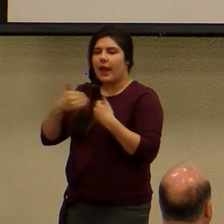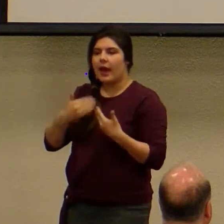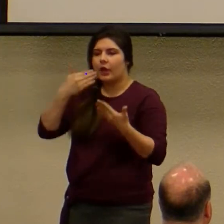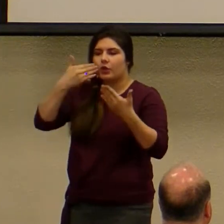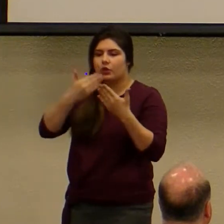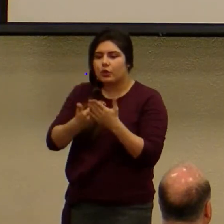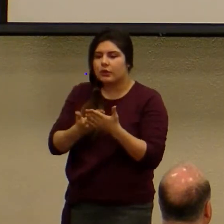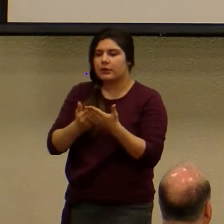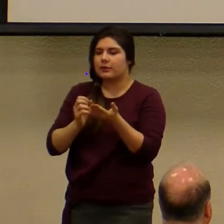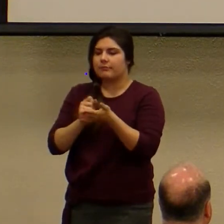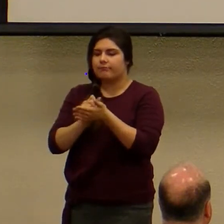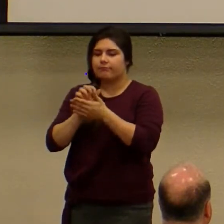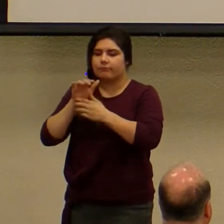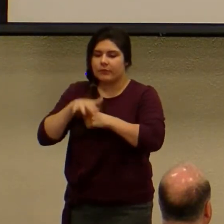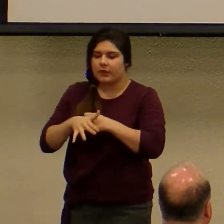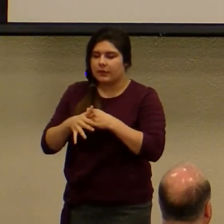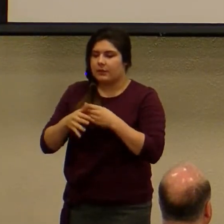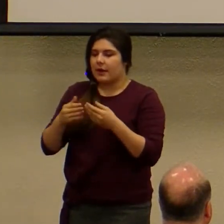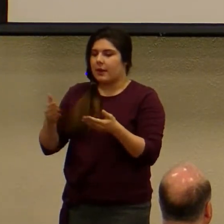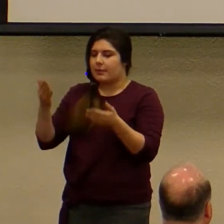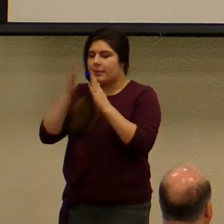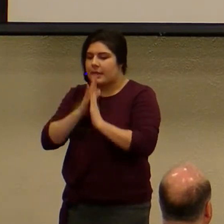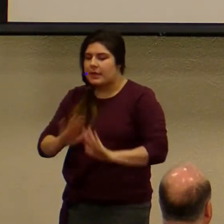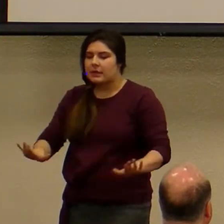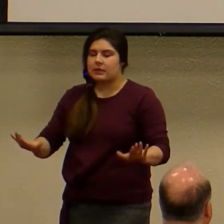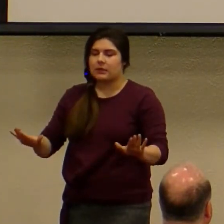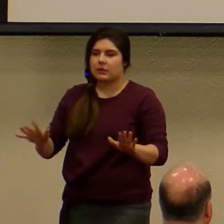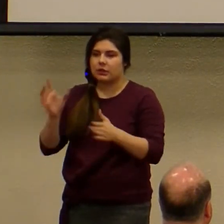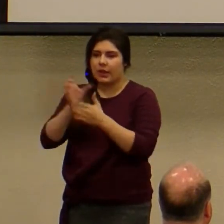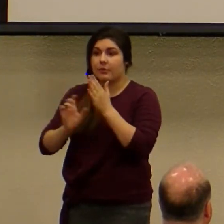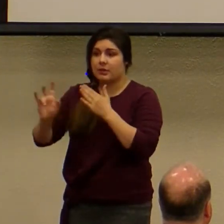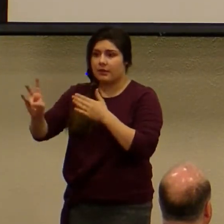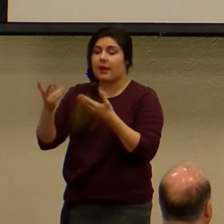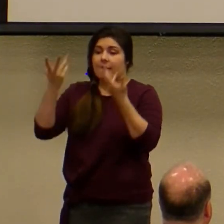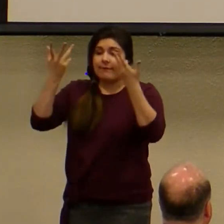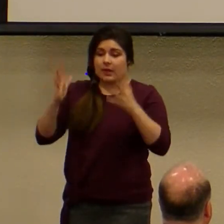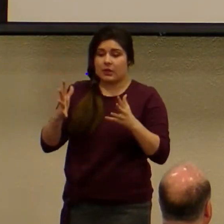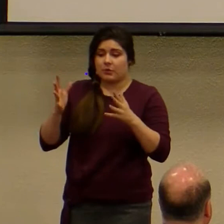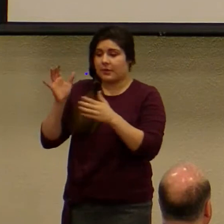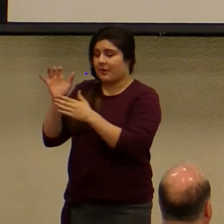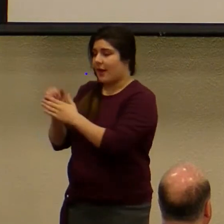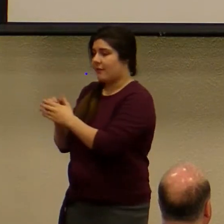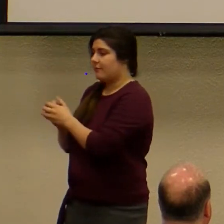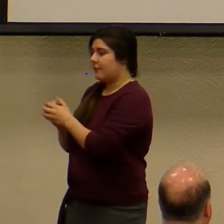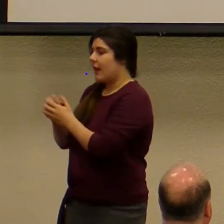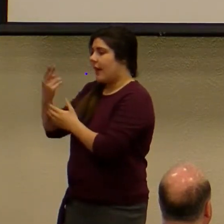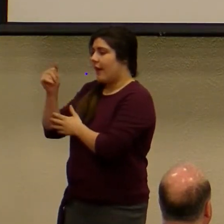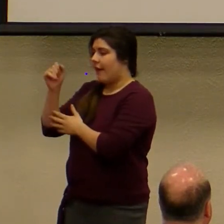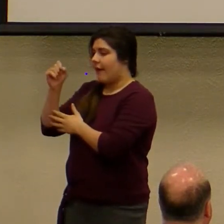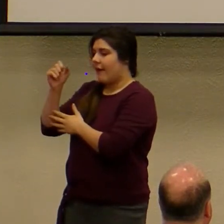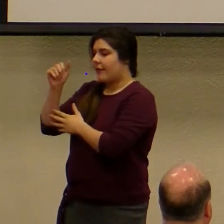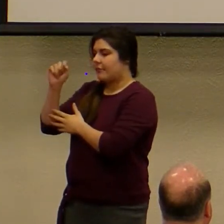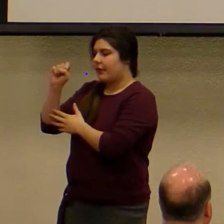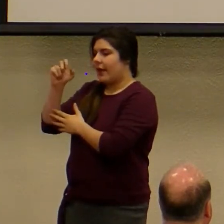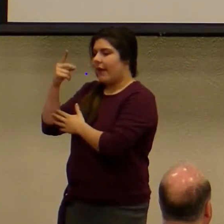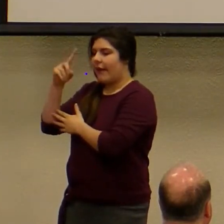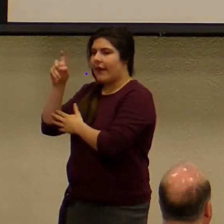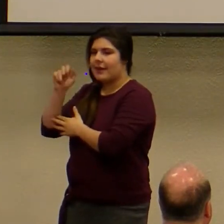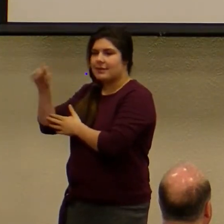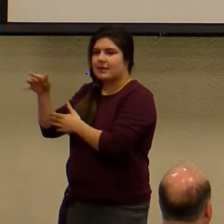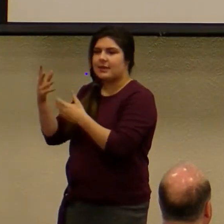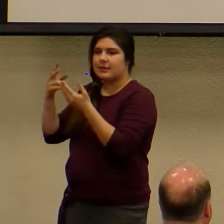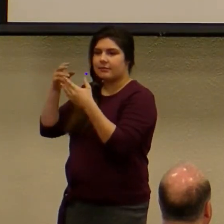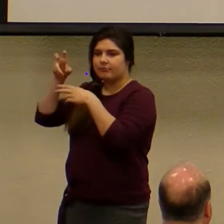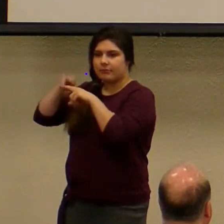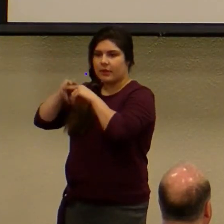and plush and peace to the nation. Chapter 7 then, right after that, Ahaz is enthroned. And when Ahaz